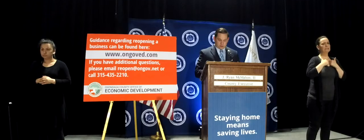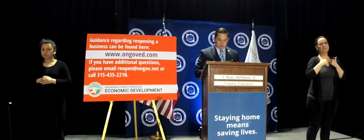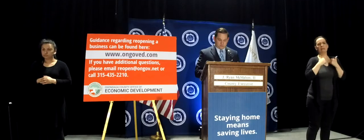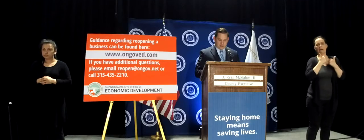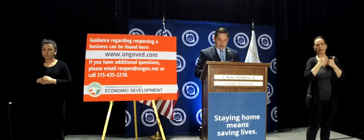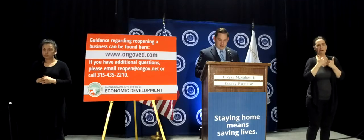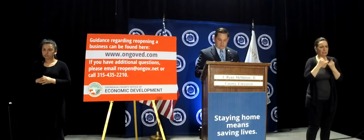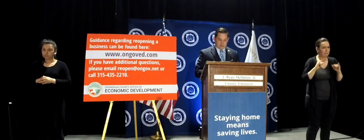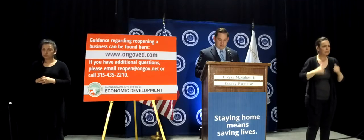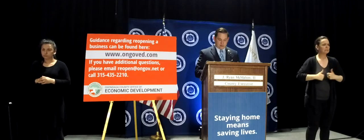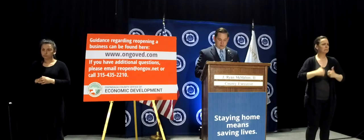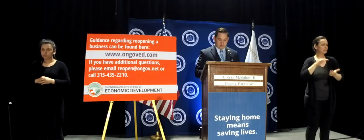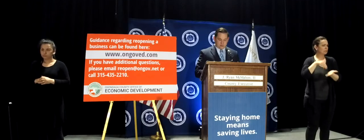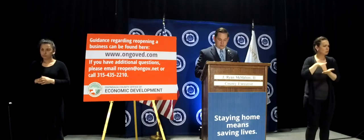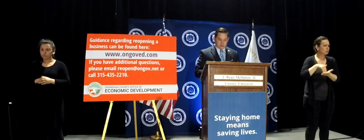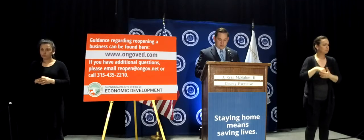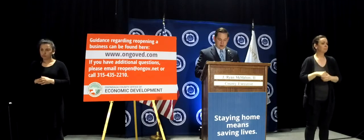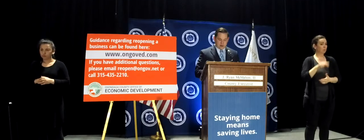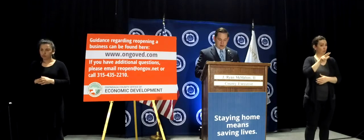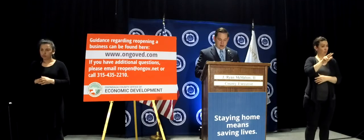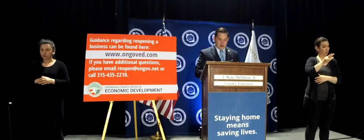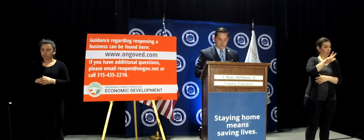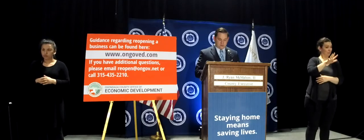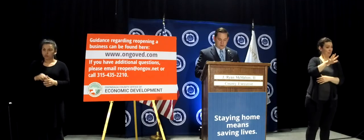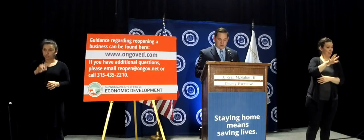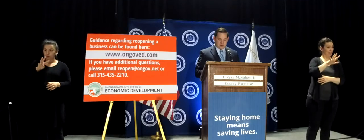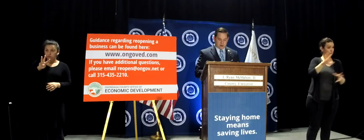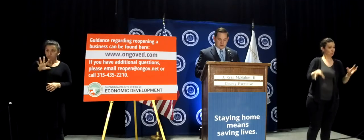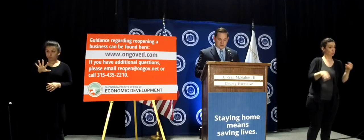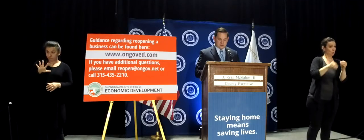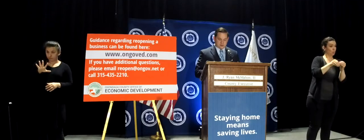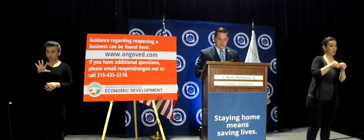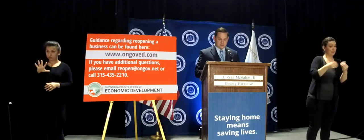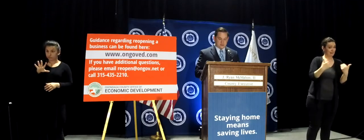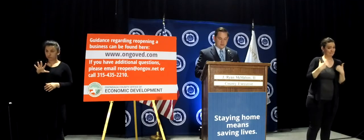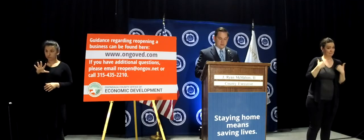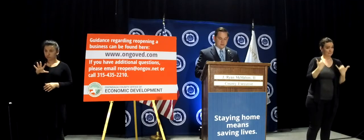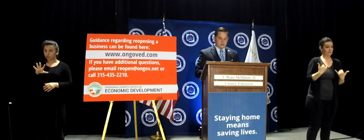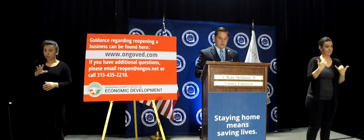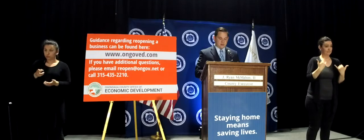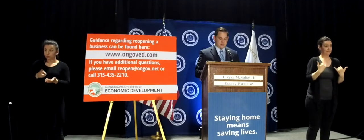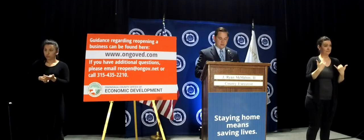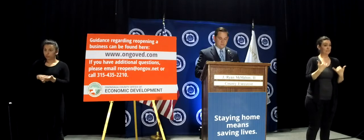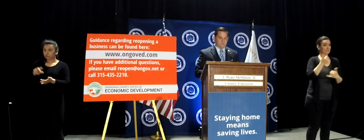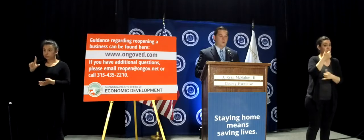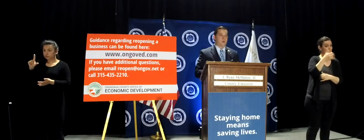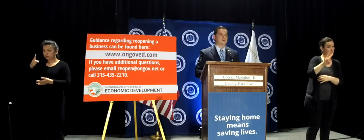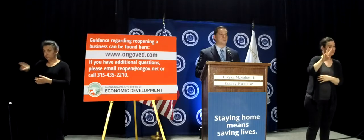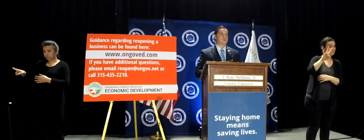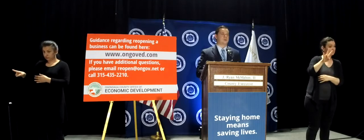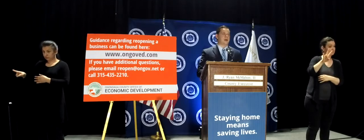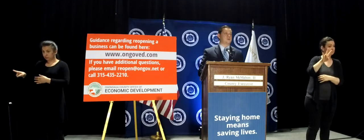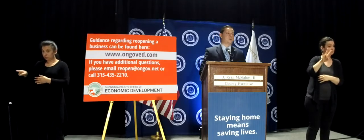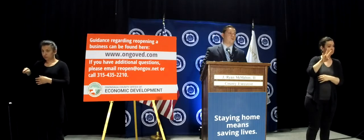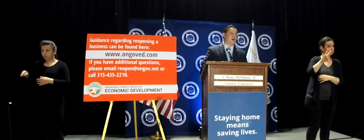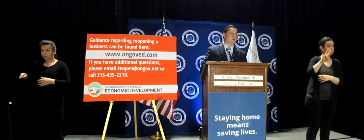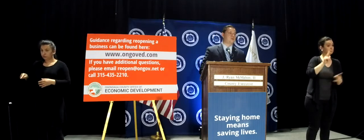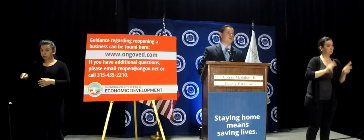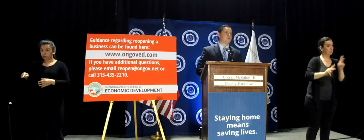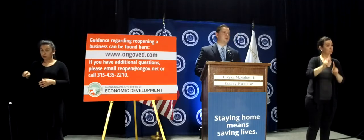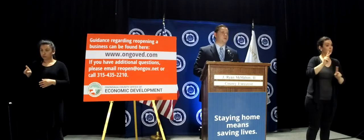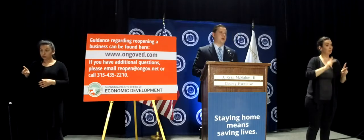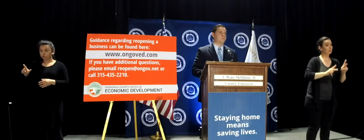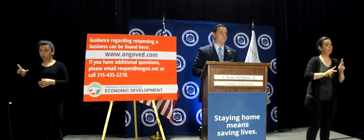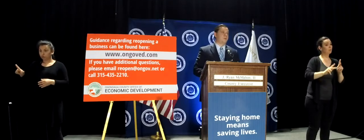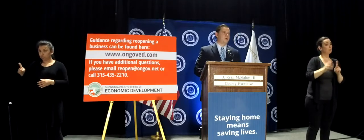when you look at the 35, we now have 17 folks in the last 24 hours